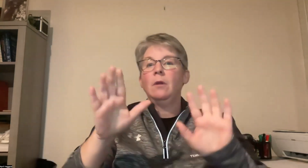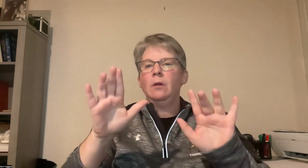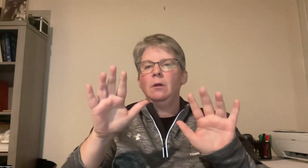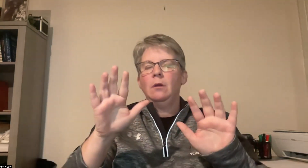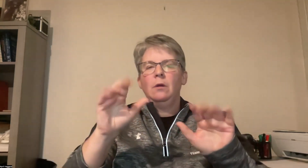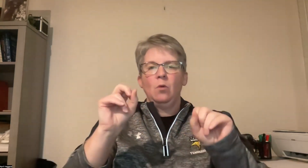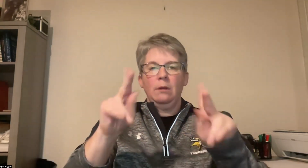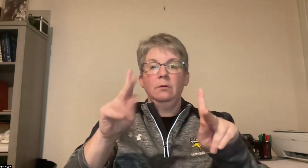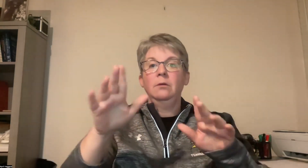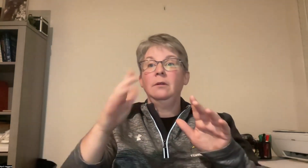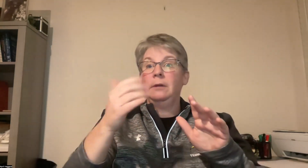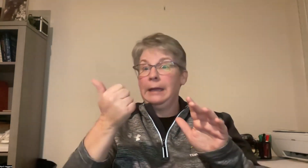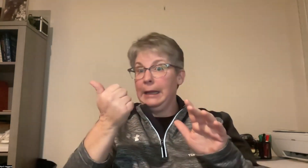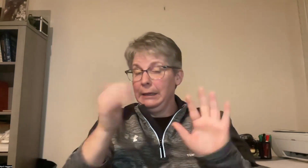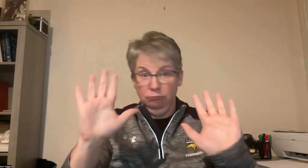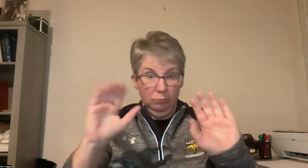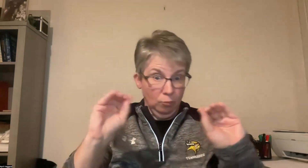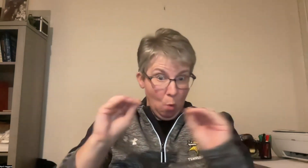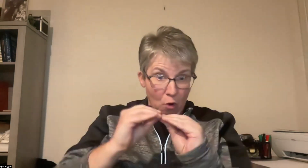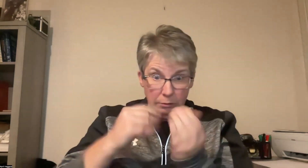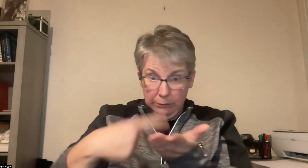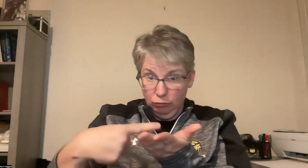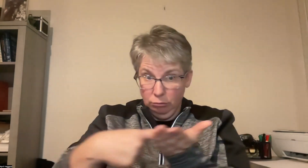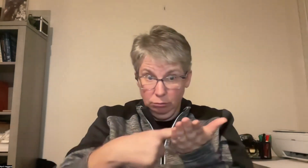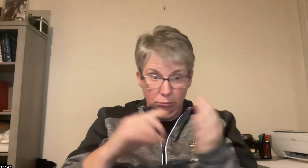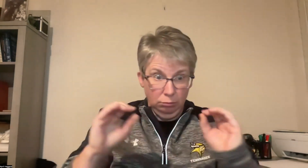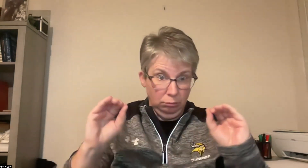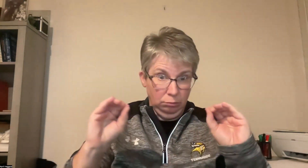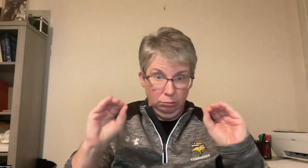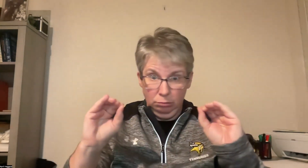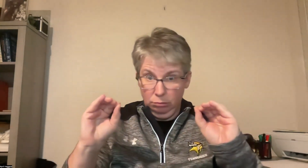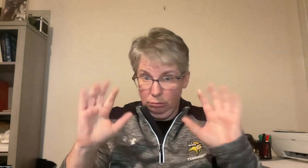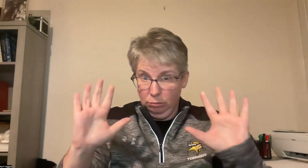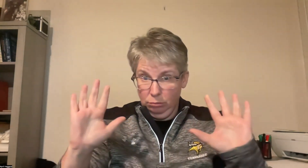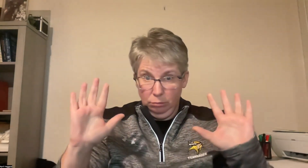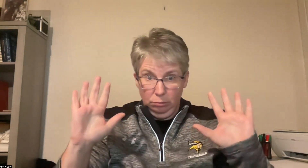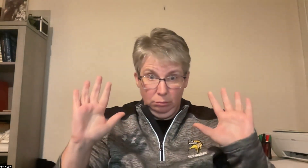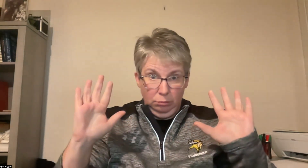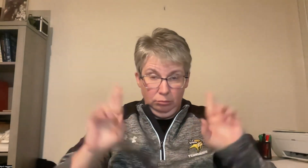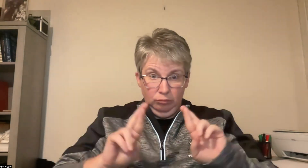That's fine. Yeah, we'll put that off till January. Okay. All right. Any more discussion on that